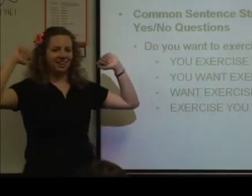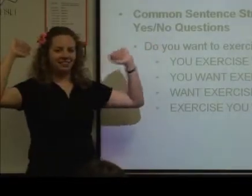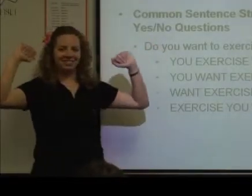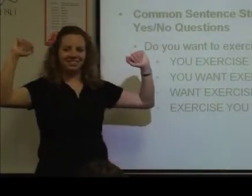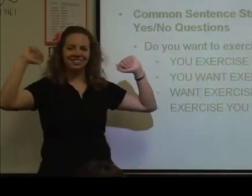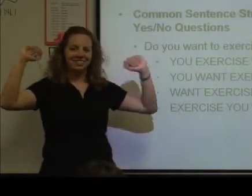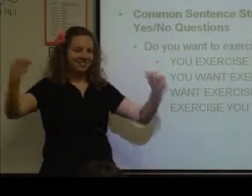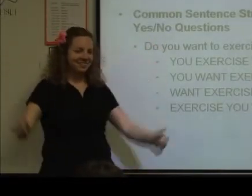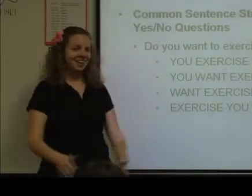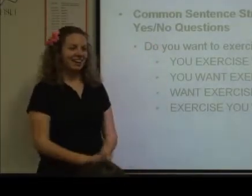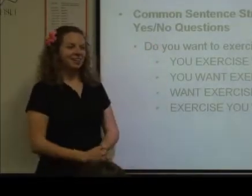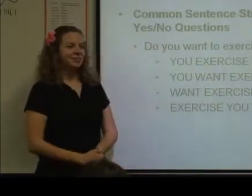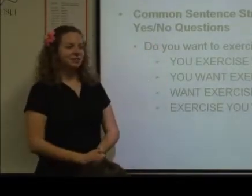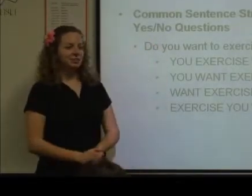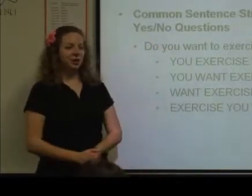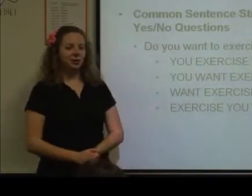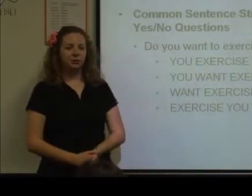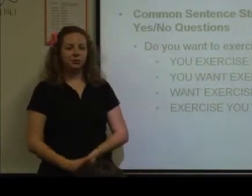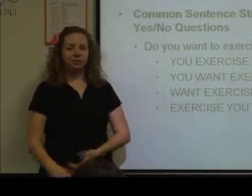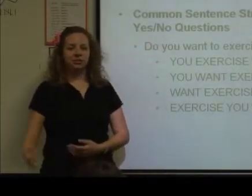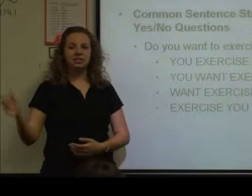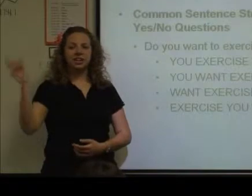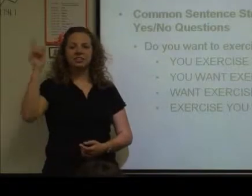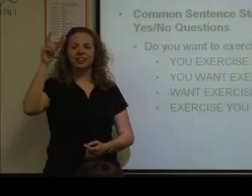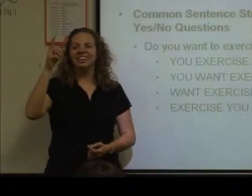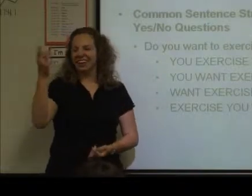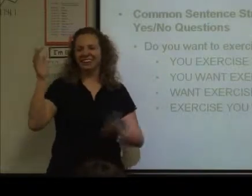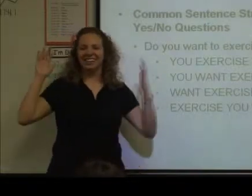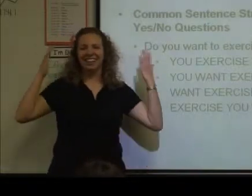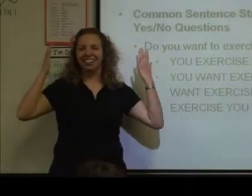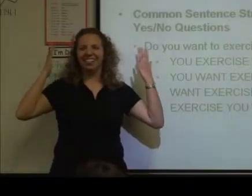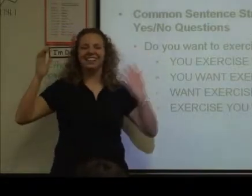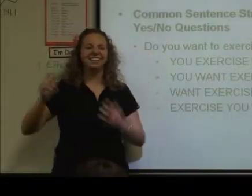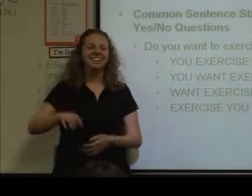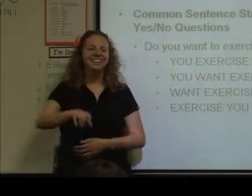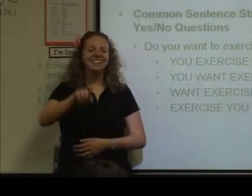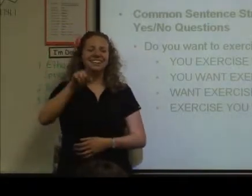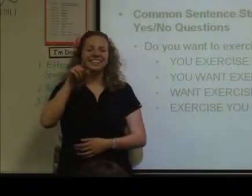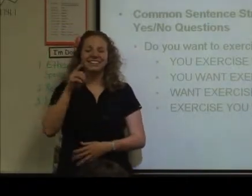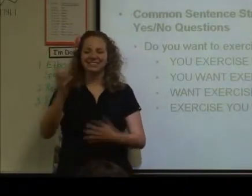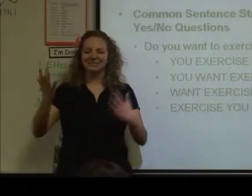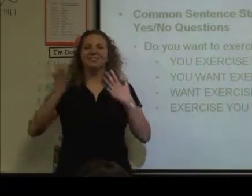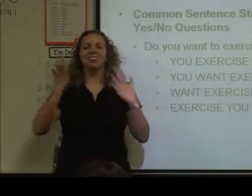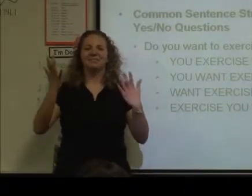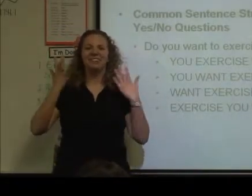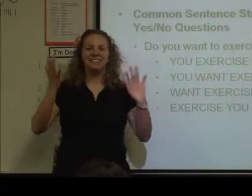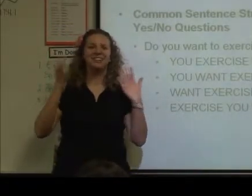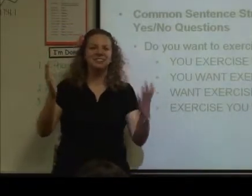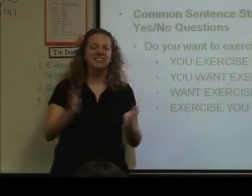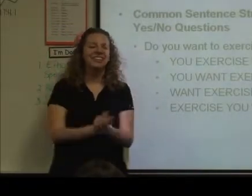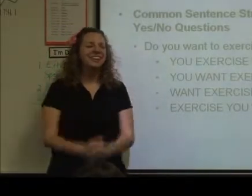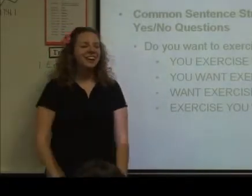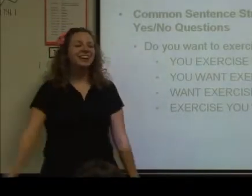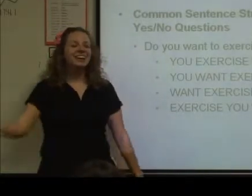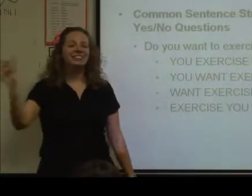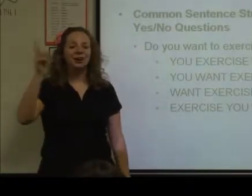that. Okay, so the signs are, yeah, really, push off myself. Okay,